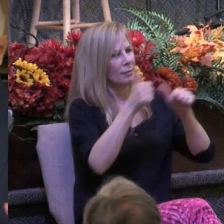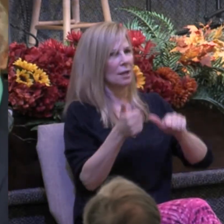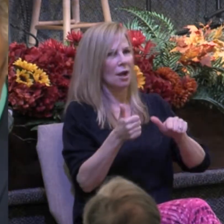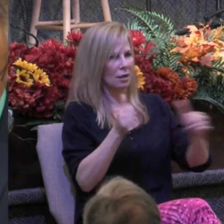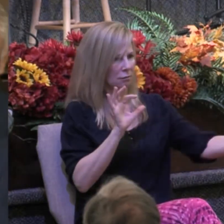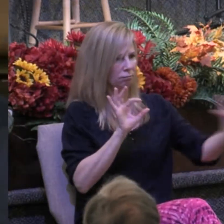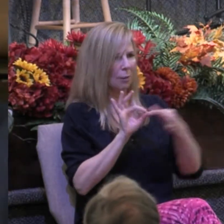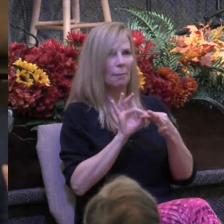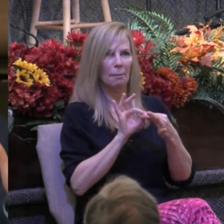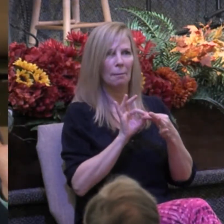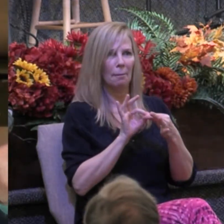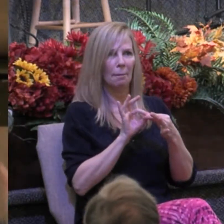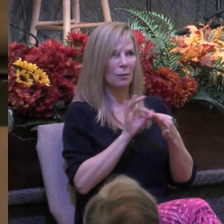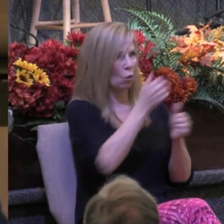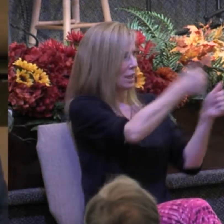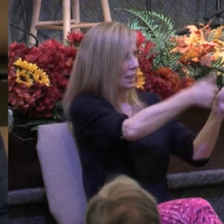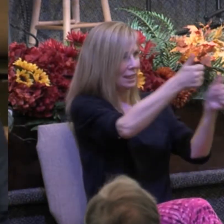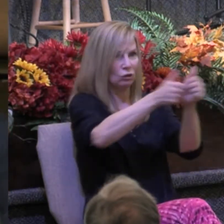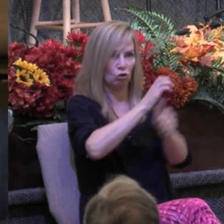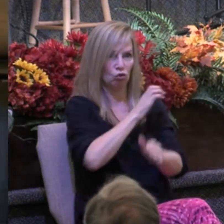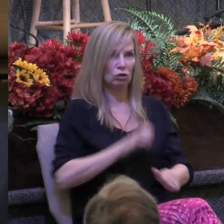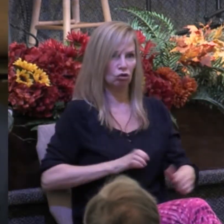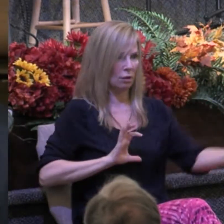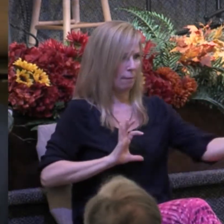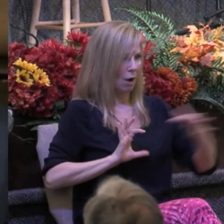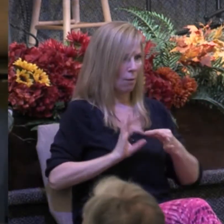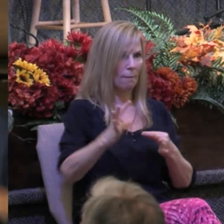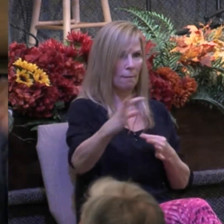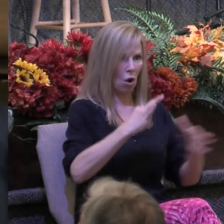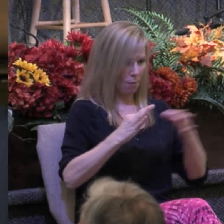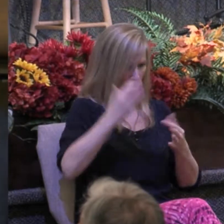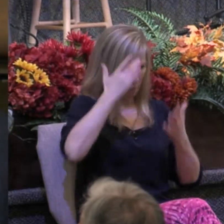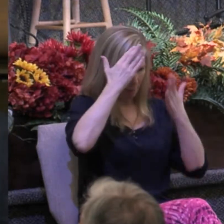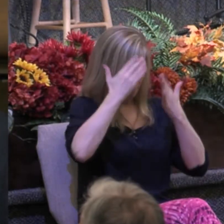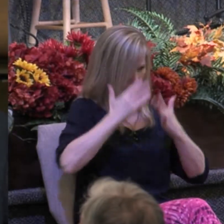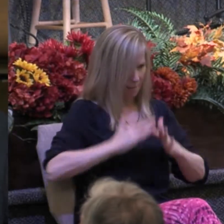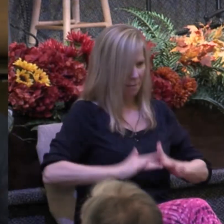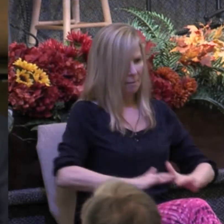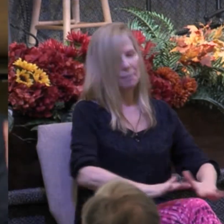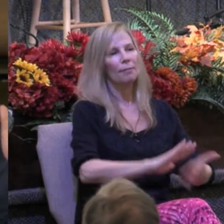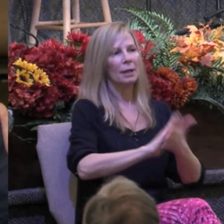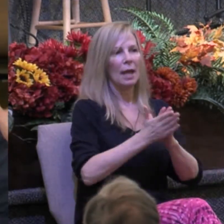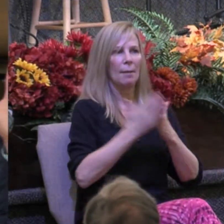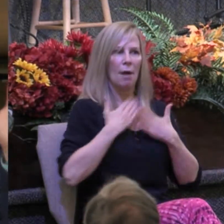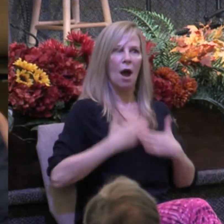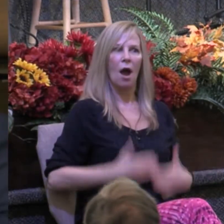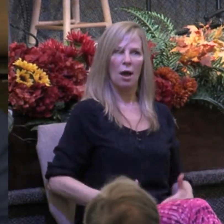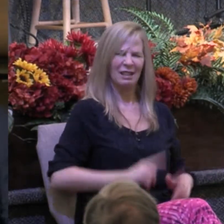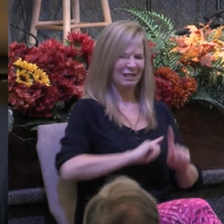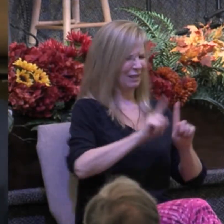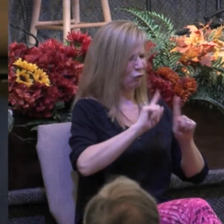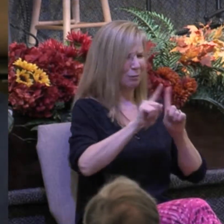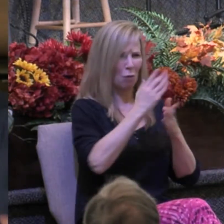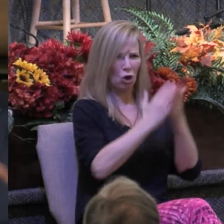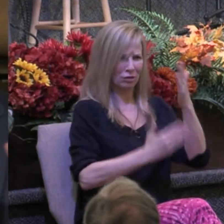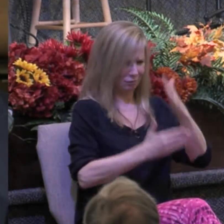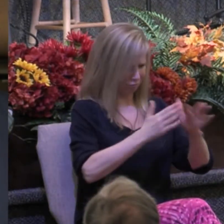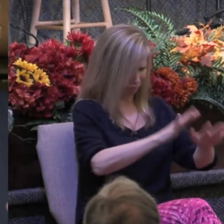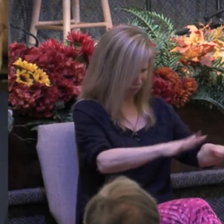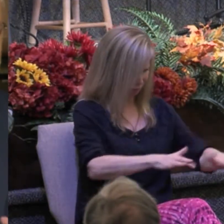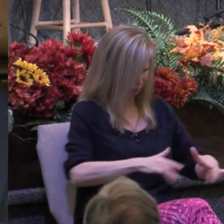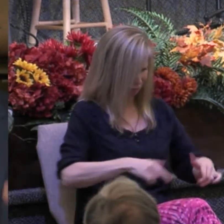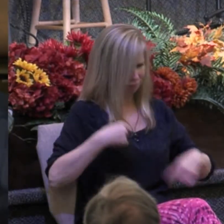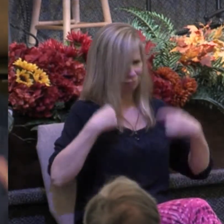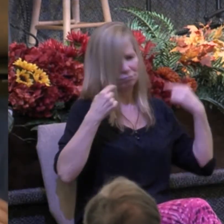Christian, they became members of his body, meaning his church, the universal church, made up of all of those who have been born